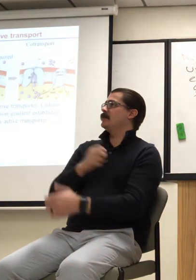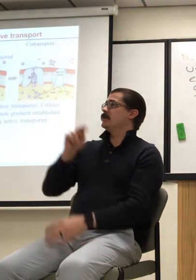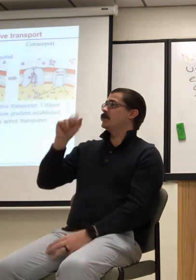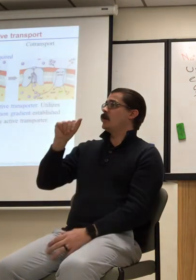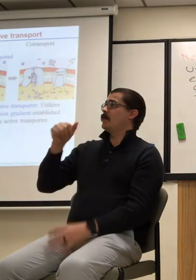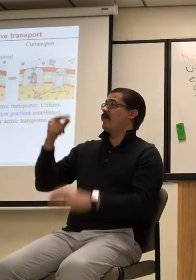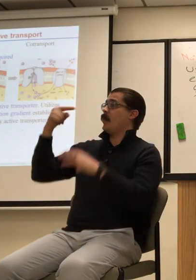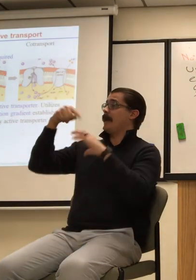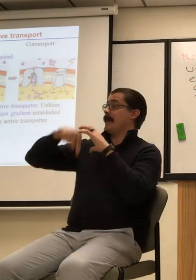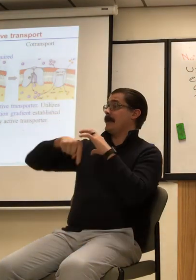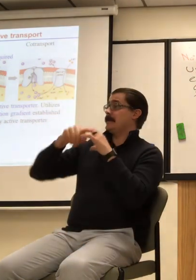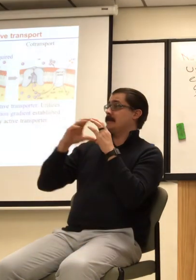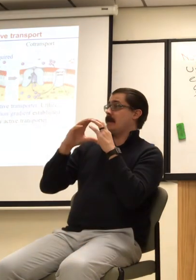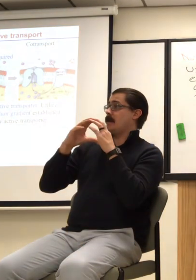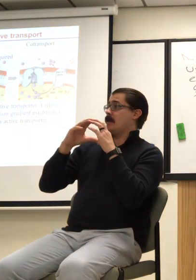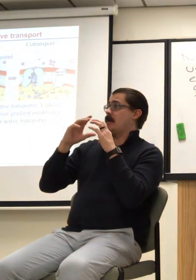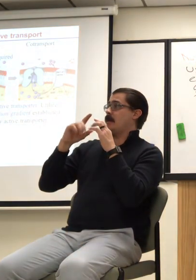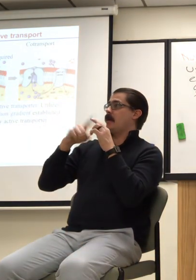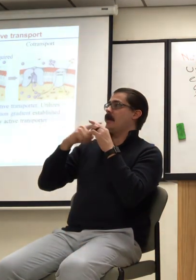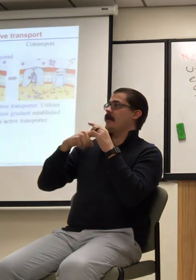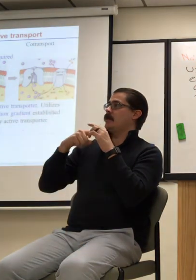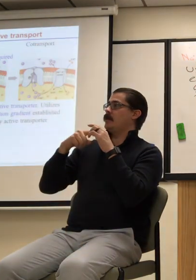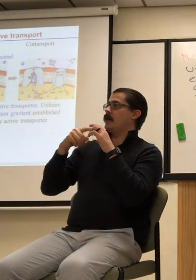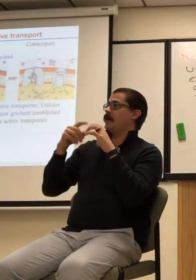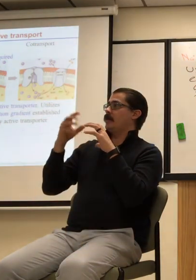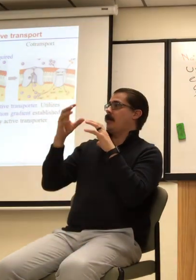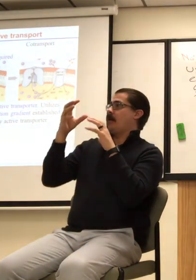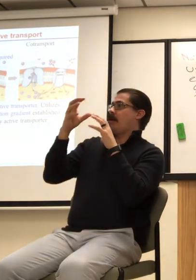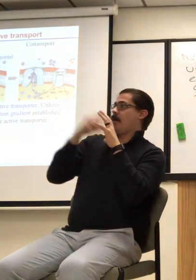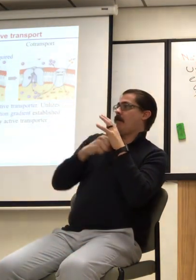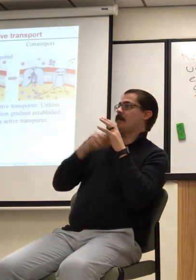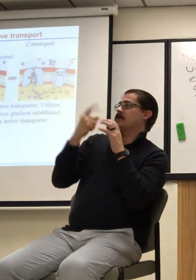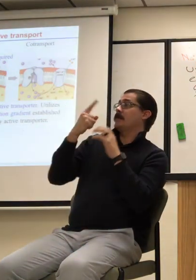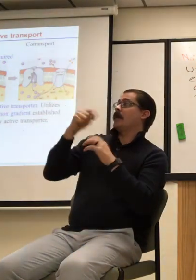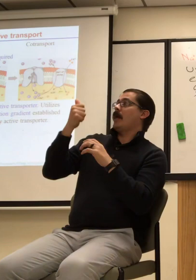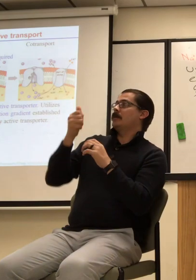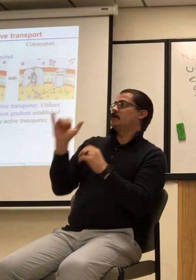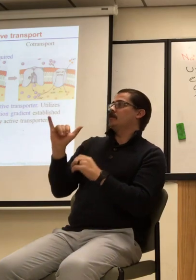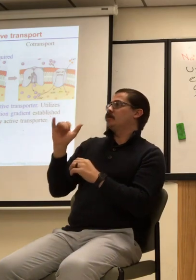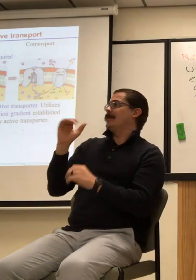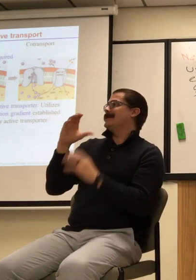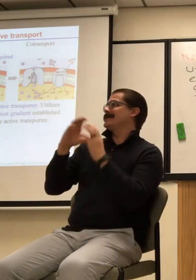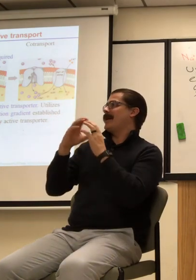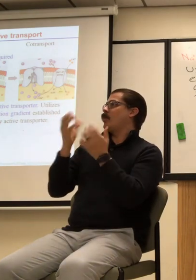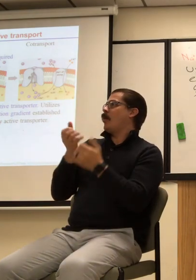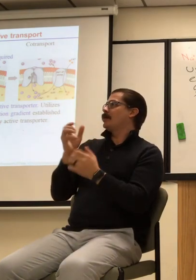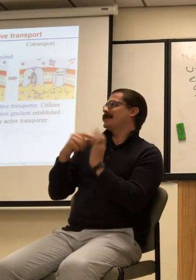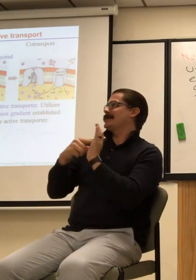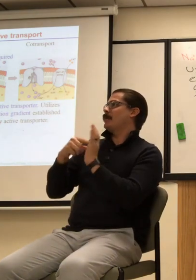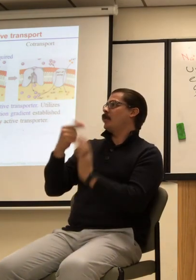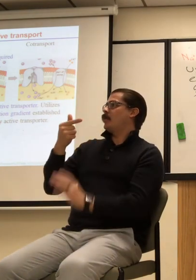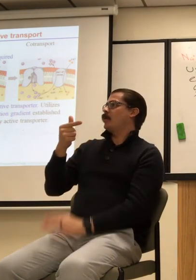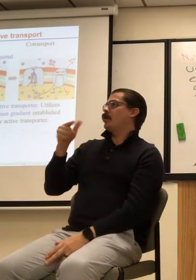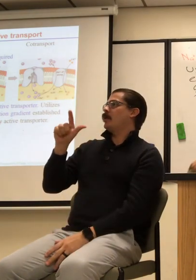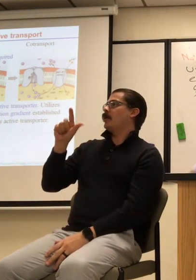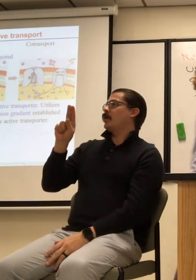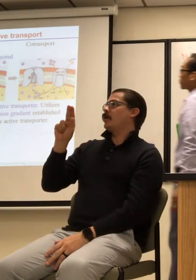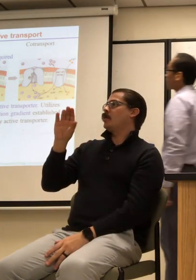the cell and you take something else along with it that the cell wants, for example, glucose. Shown in the picture here.